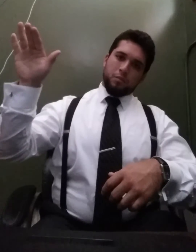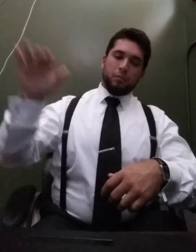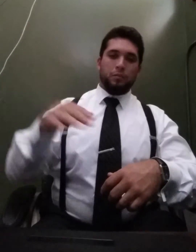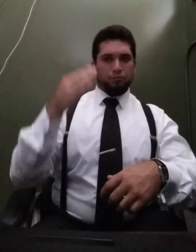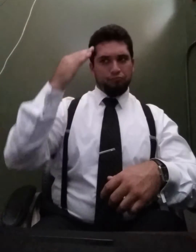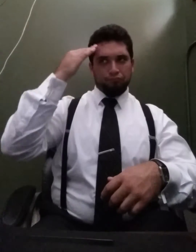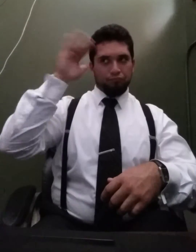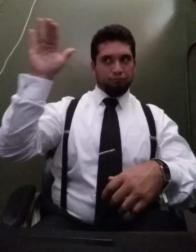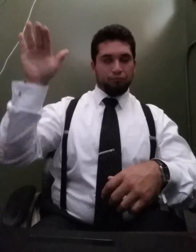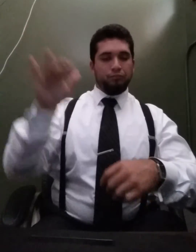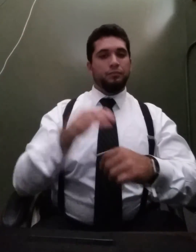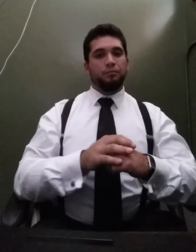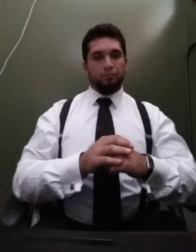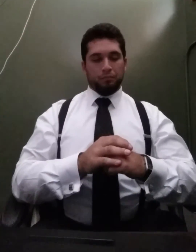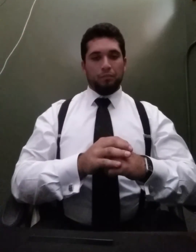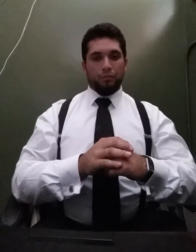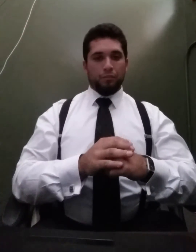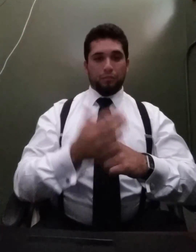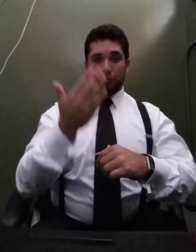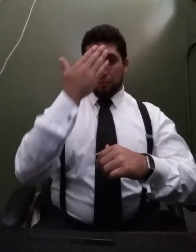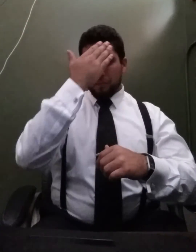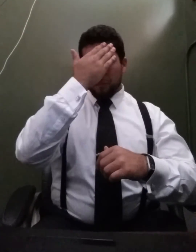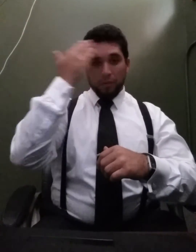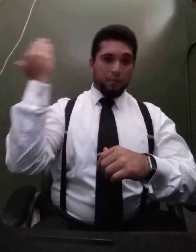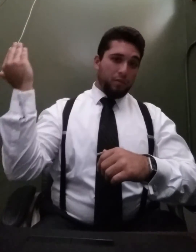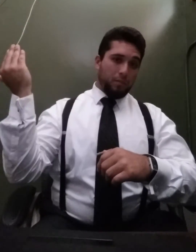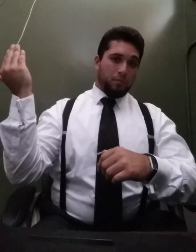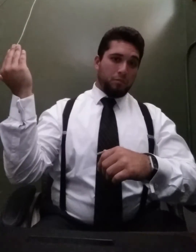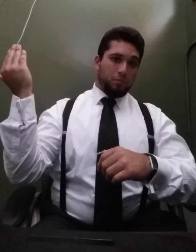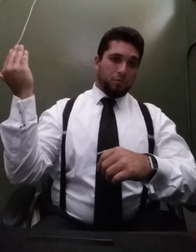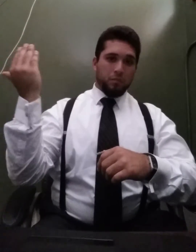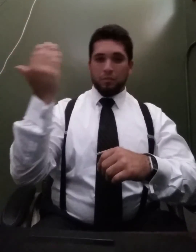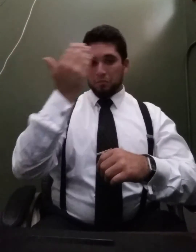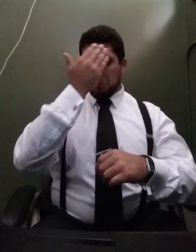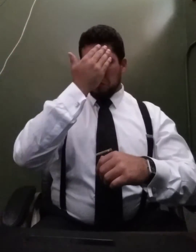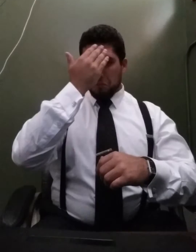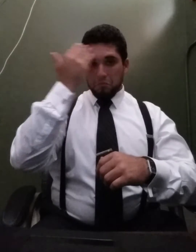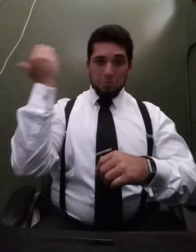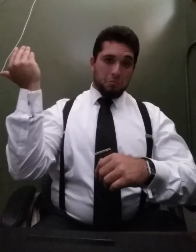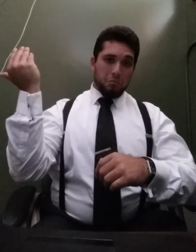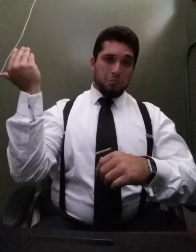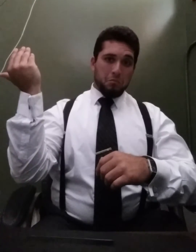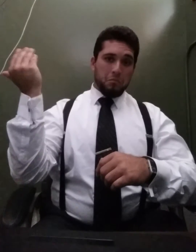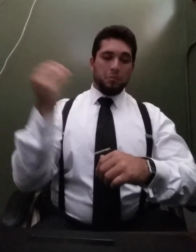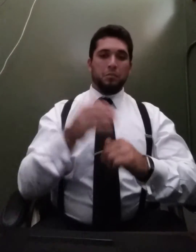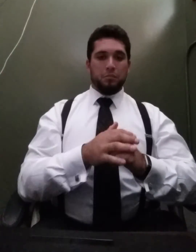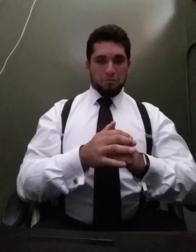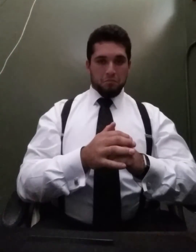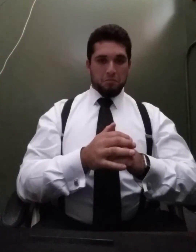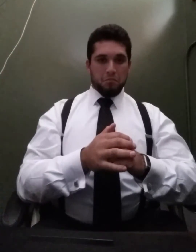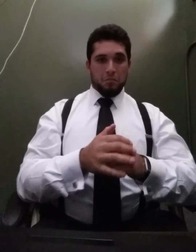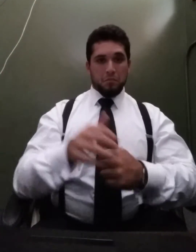phenomenon. Okay? There are times of the year when the top of the planet is always away from the